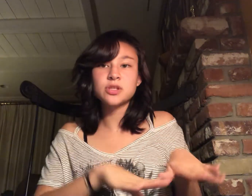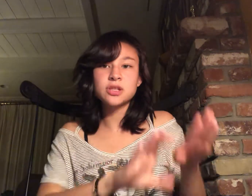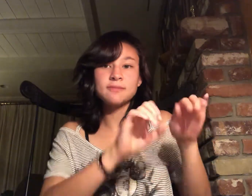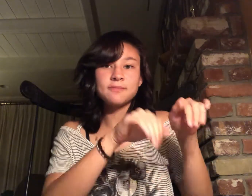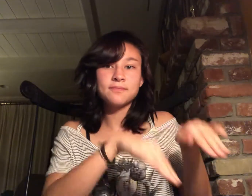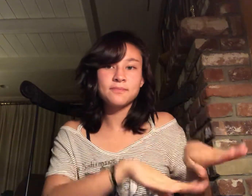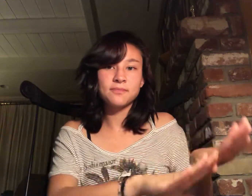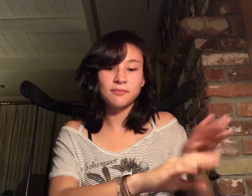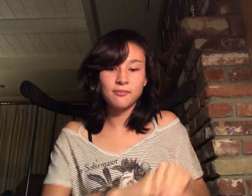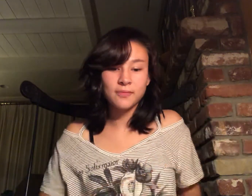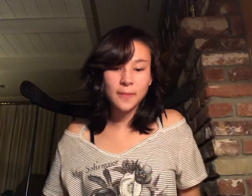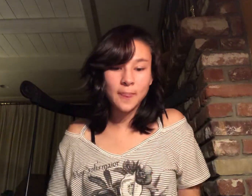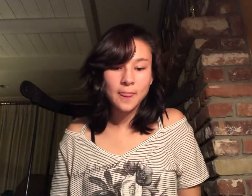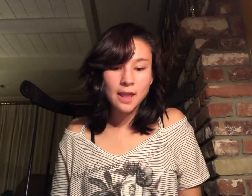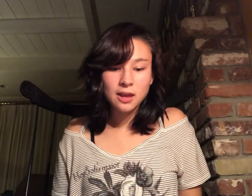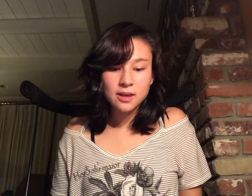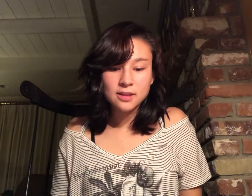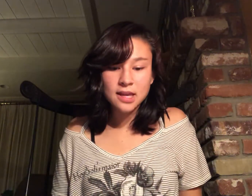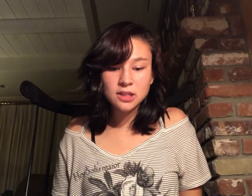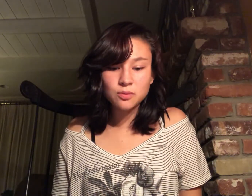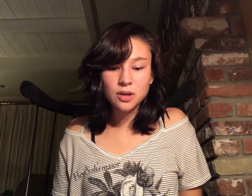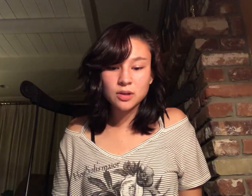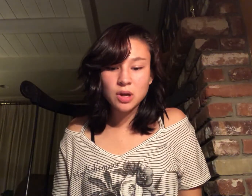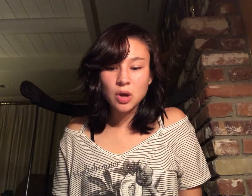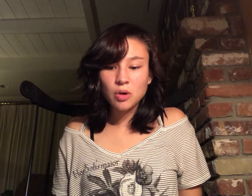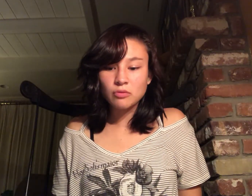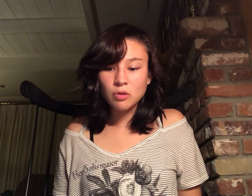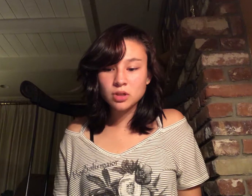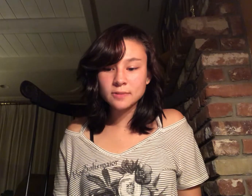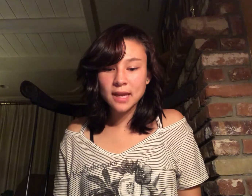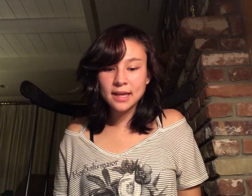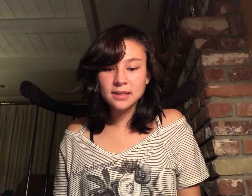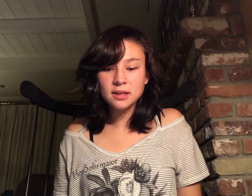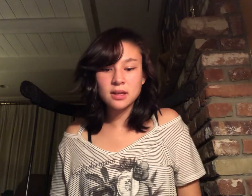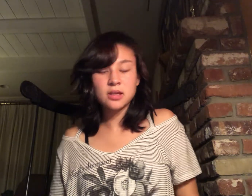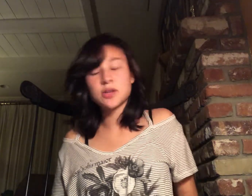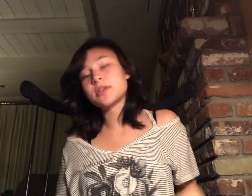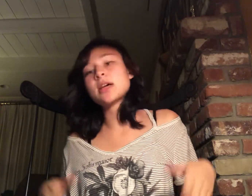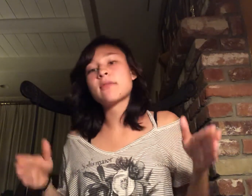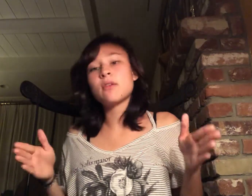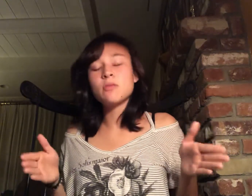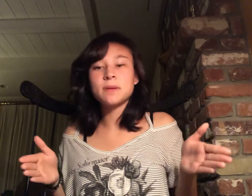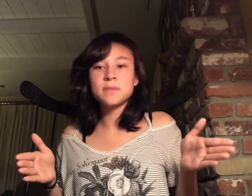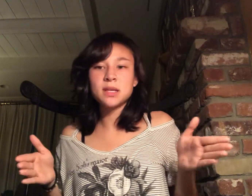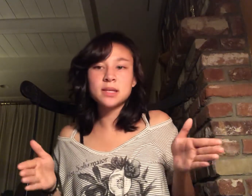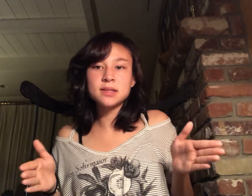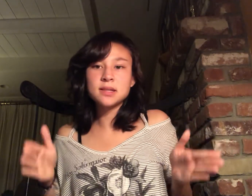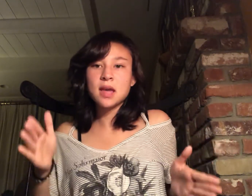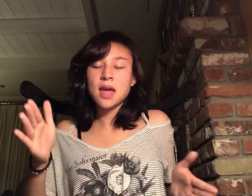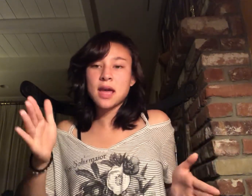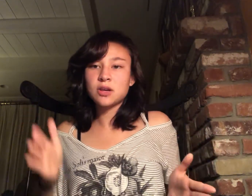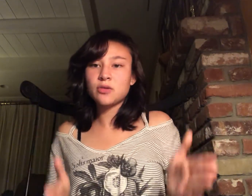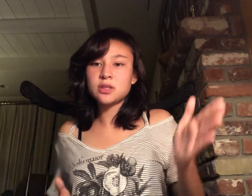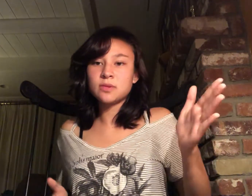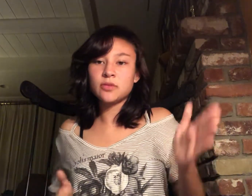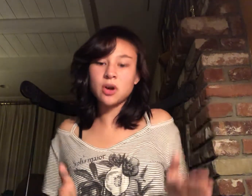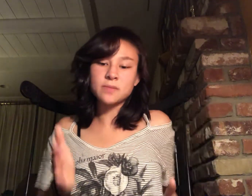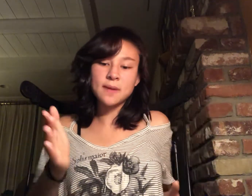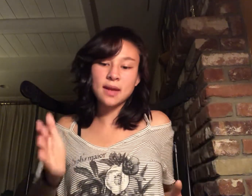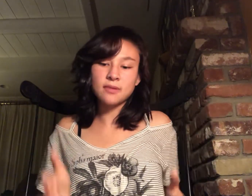ocean. The next one, rollerblade, you're going to have open B's, and you're going to move your arms back and